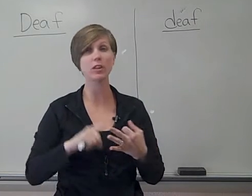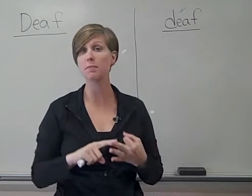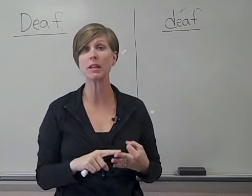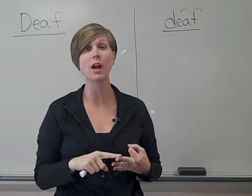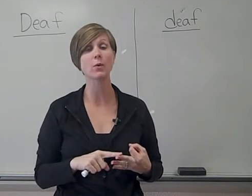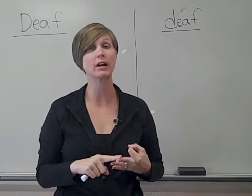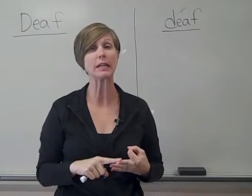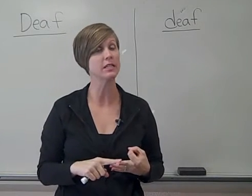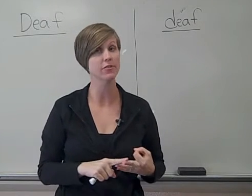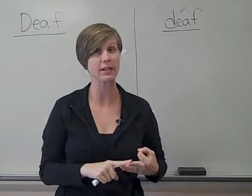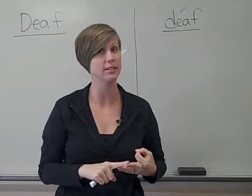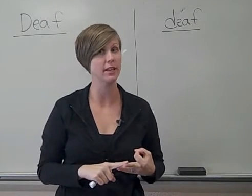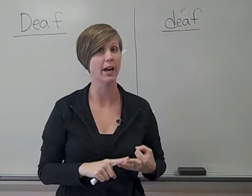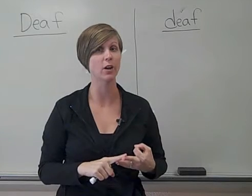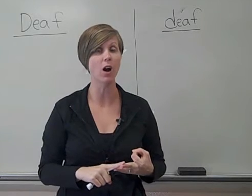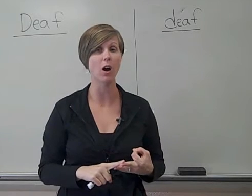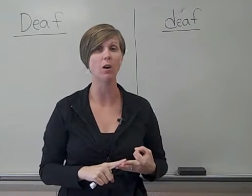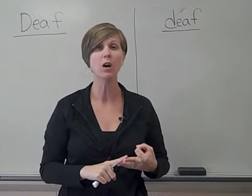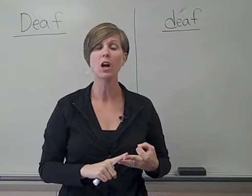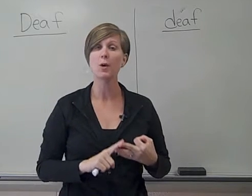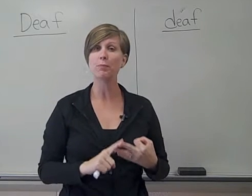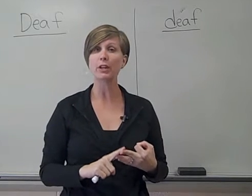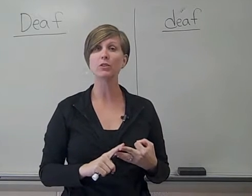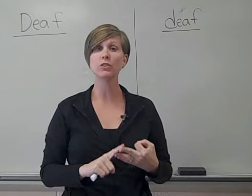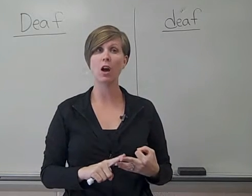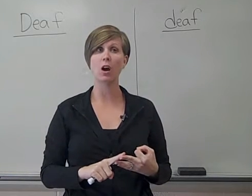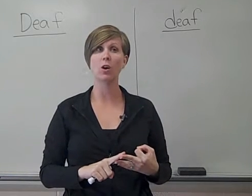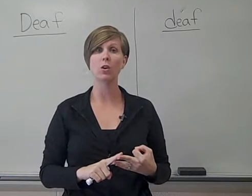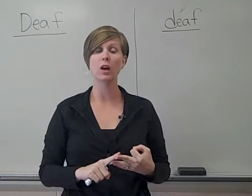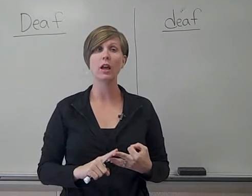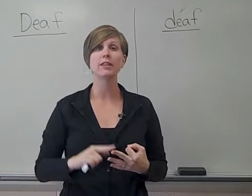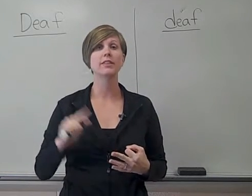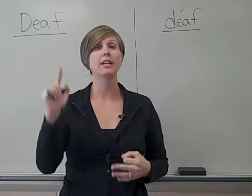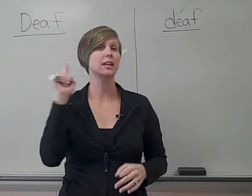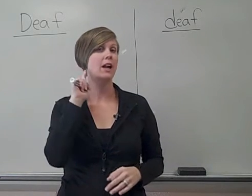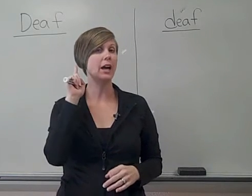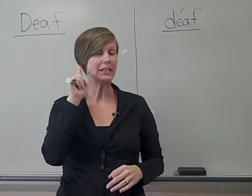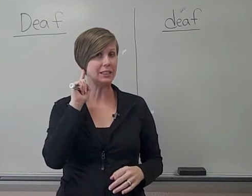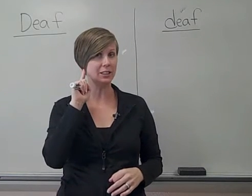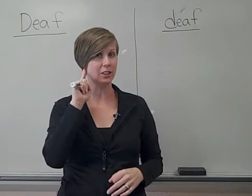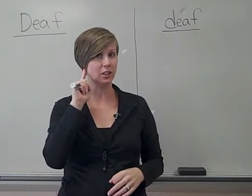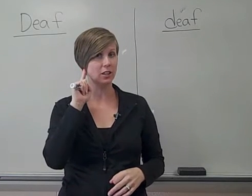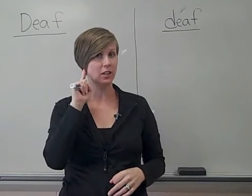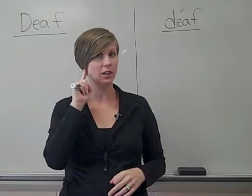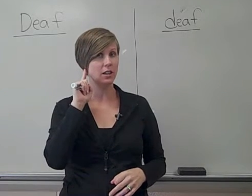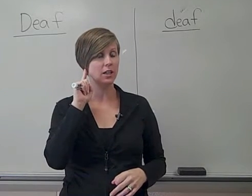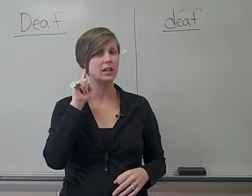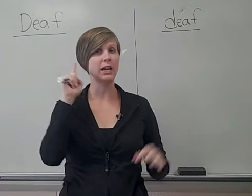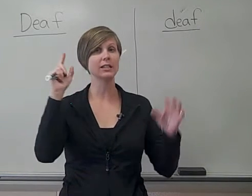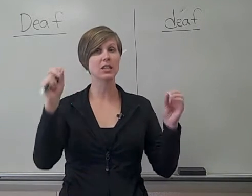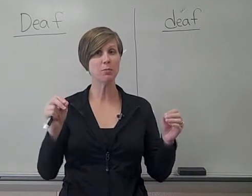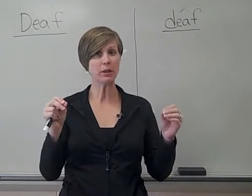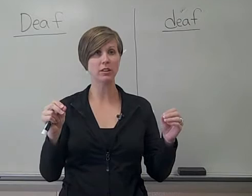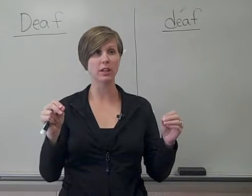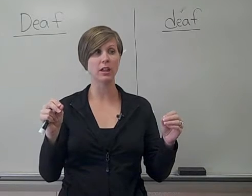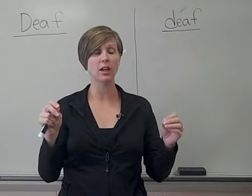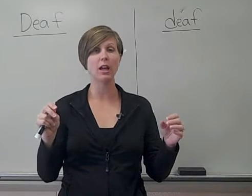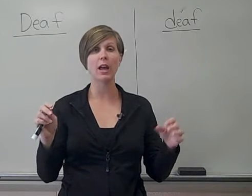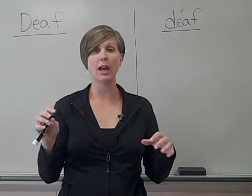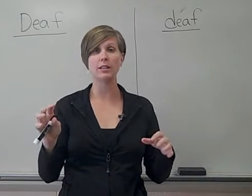they may not wear any devices at all, but you know that they cannot hear as typically as